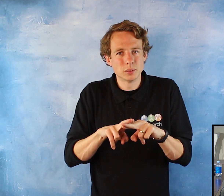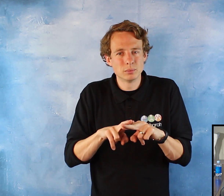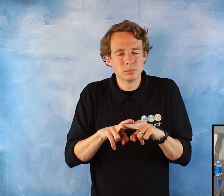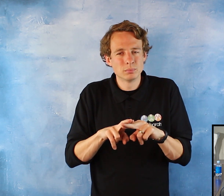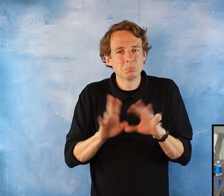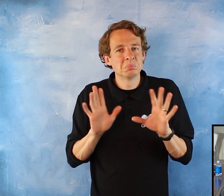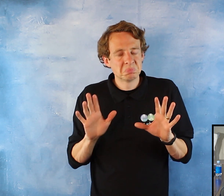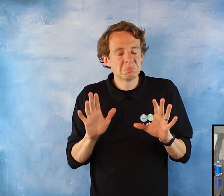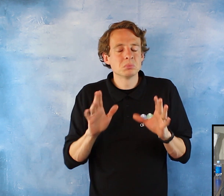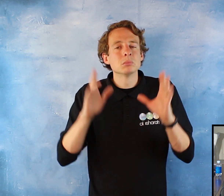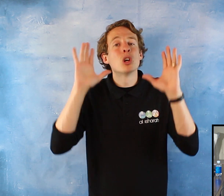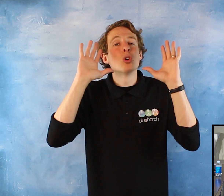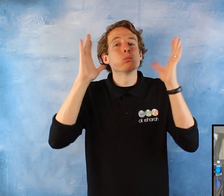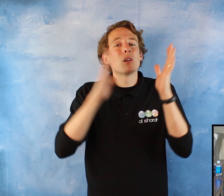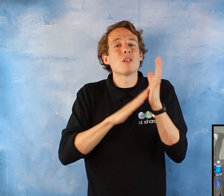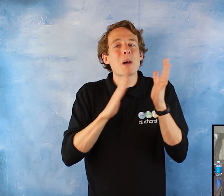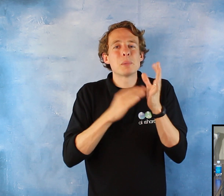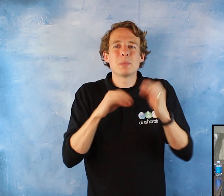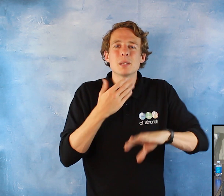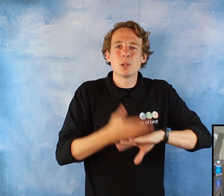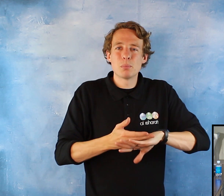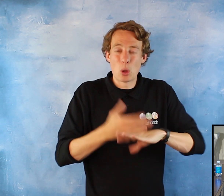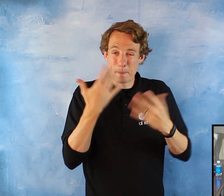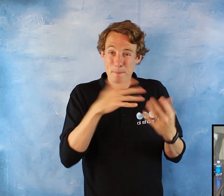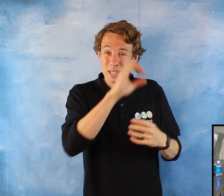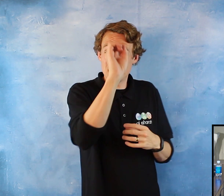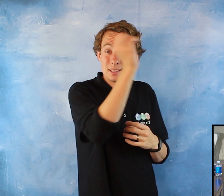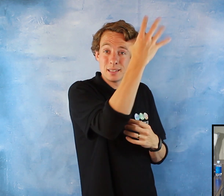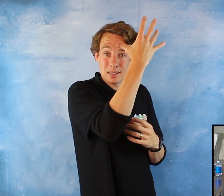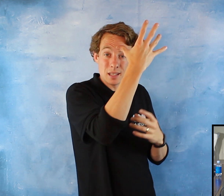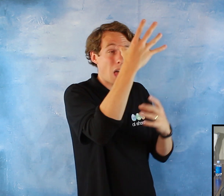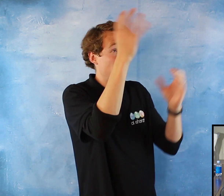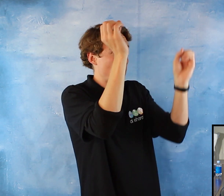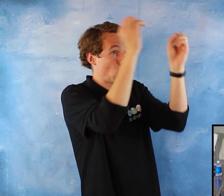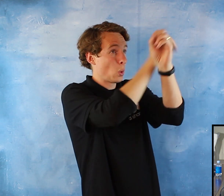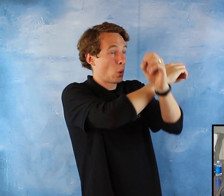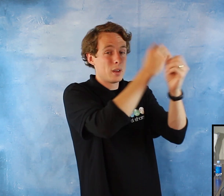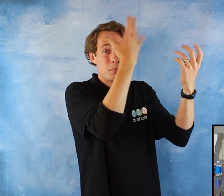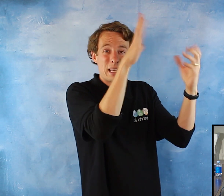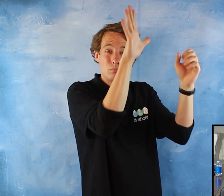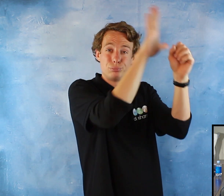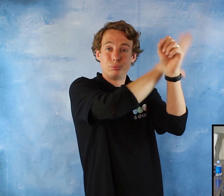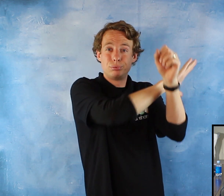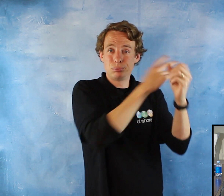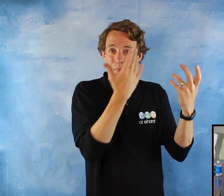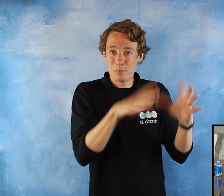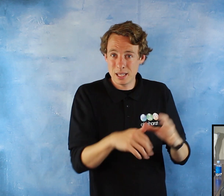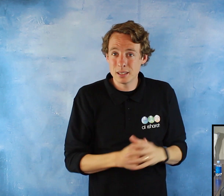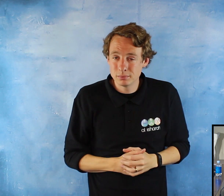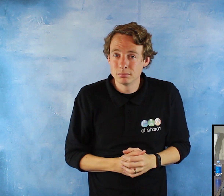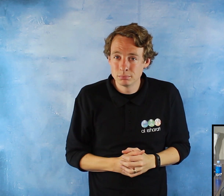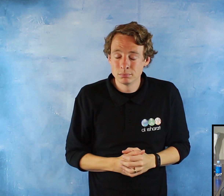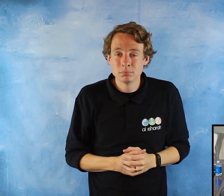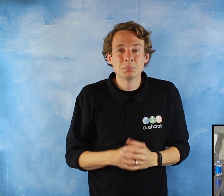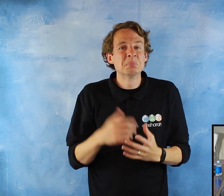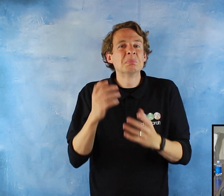eclipse, he did not have the opportunity of praying lunar eclipse. But the ulama said, since he did the sun eclipse,